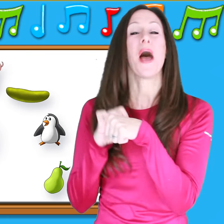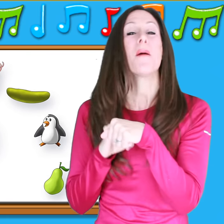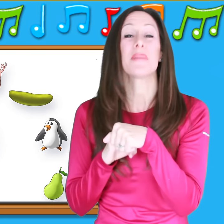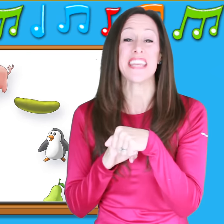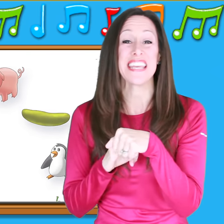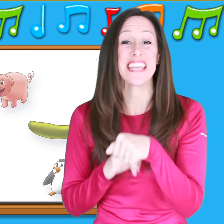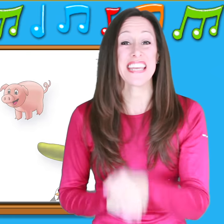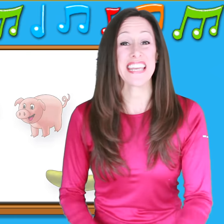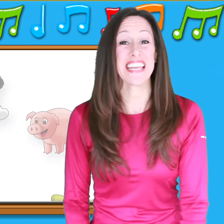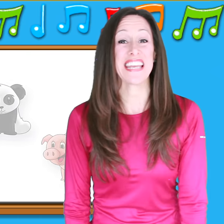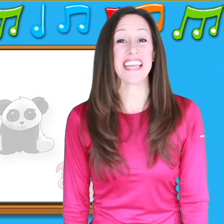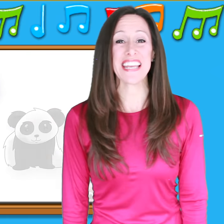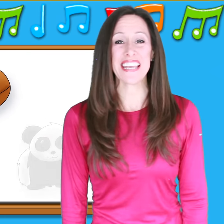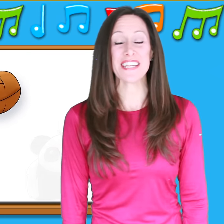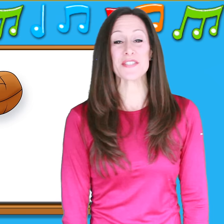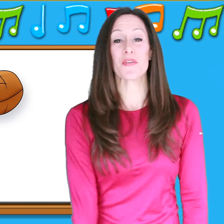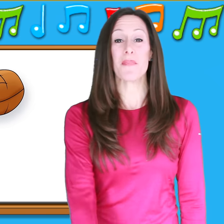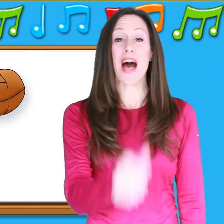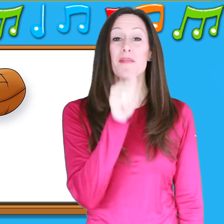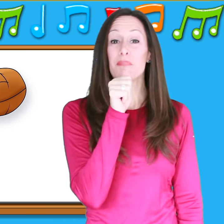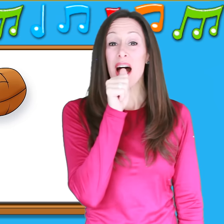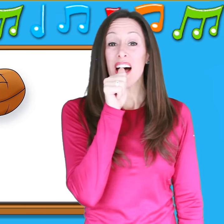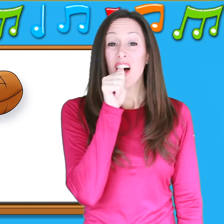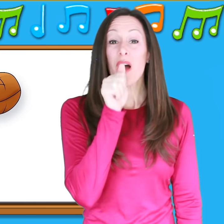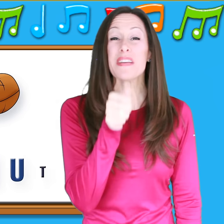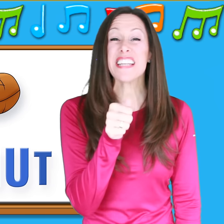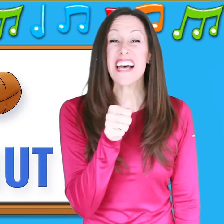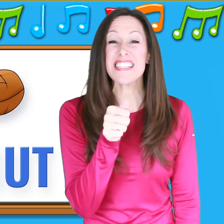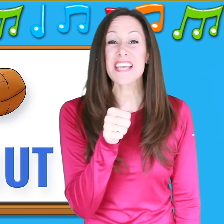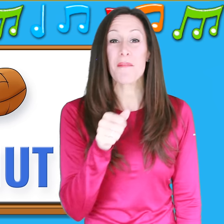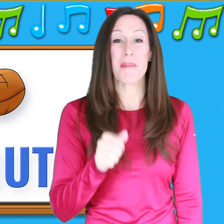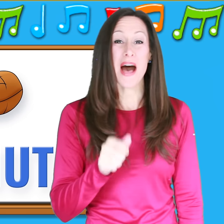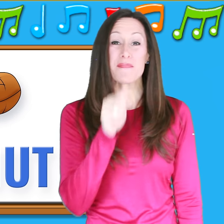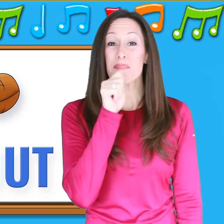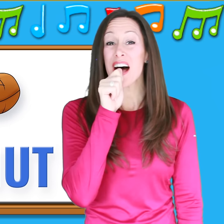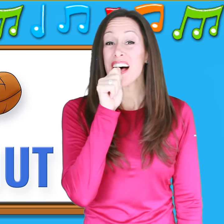P is for peanut,